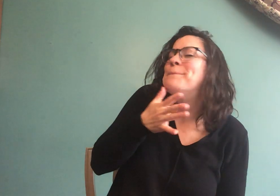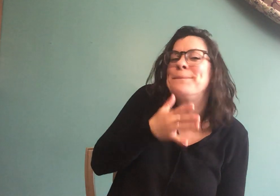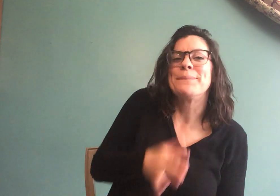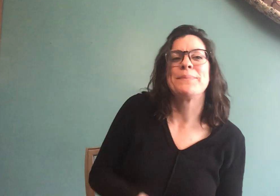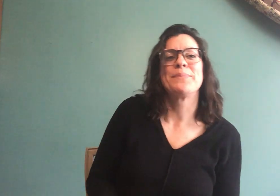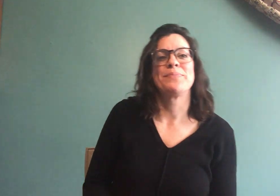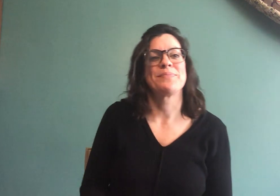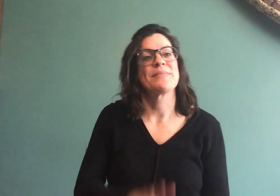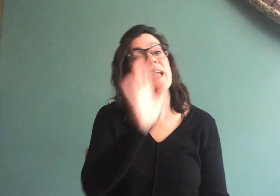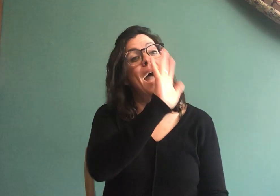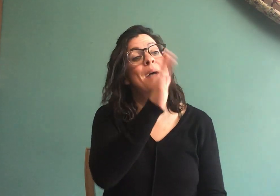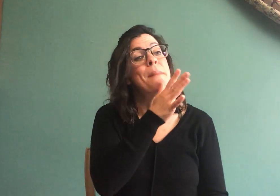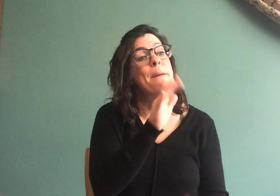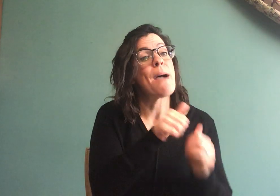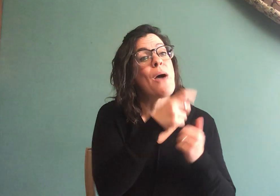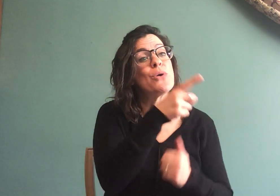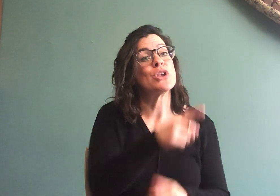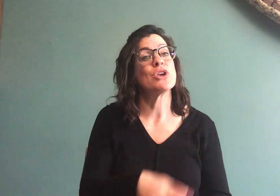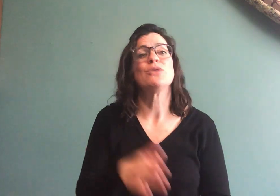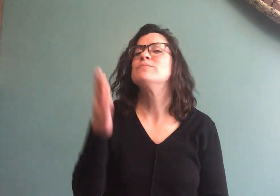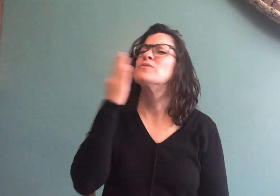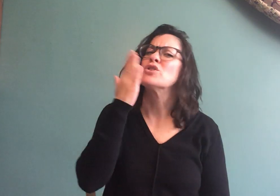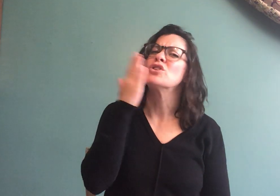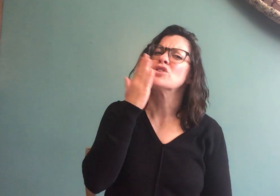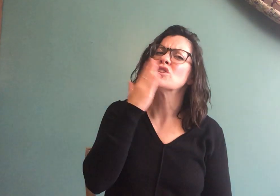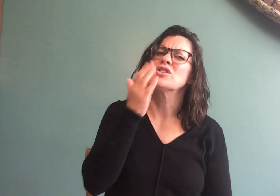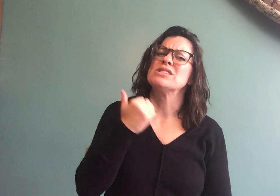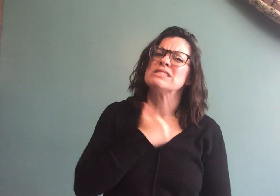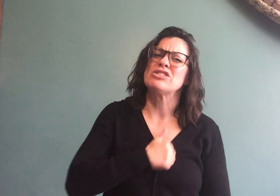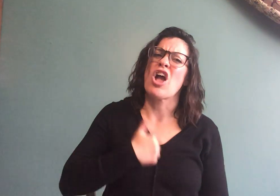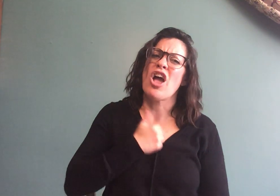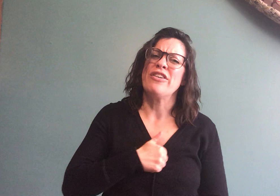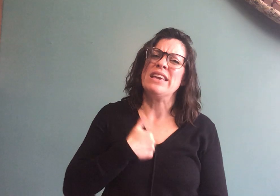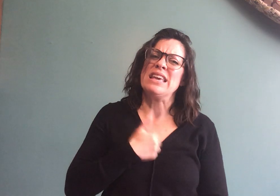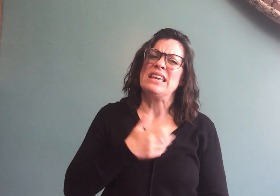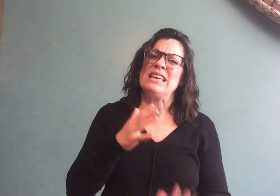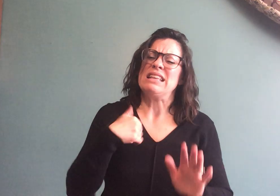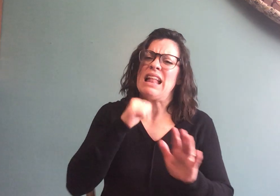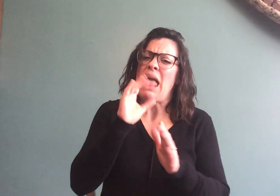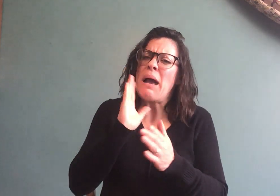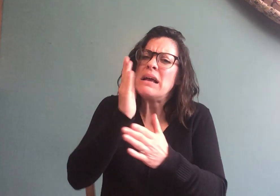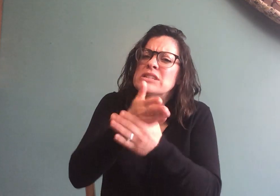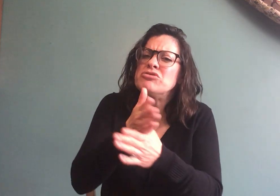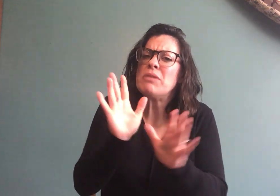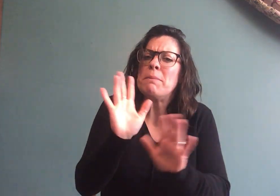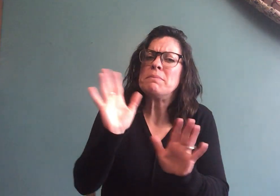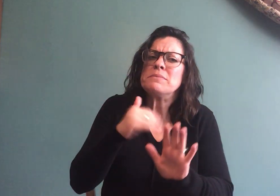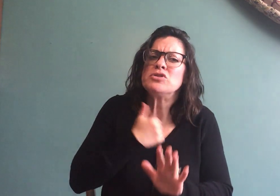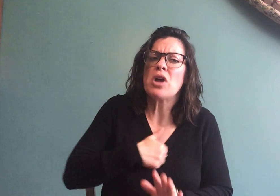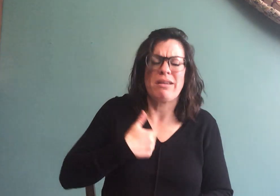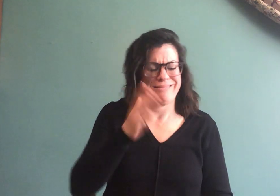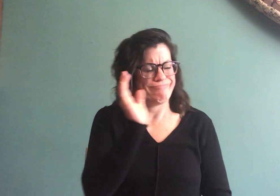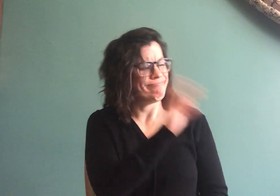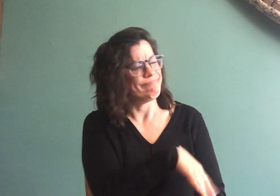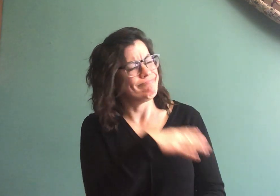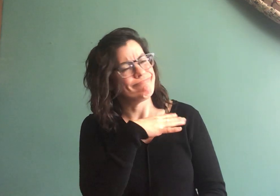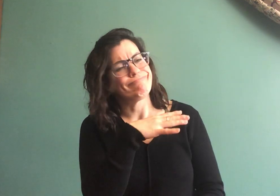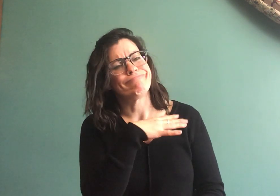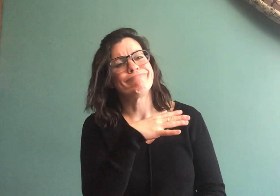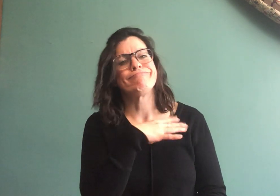Sorry Good. about that. I didn't mean to interrupt. No, that's okay. That's okay. All right, we gotta wake him up. We gotta wake him all up. We gotta get